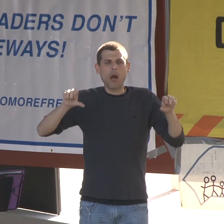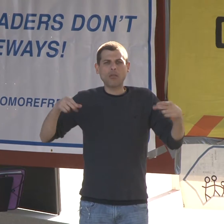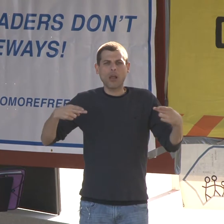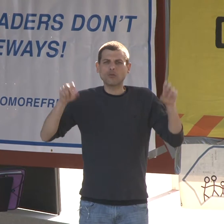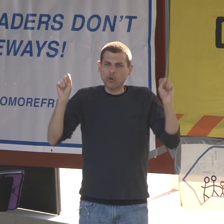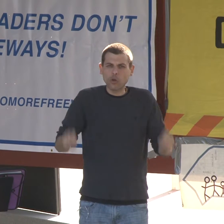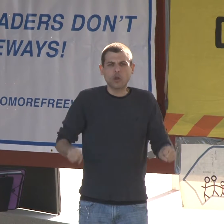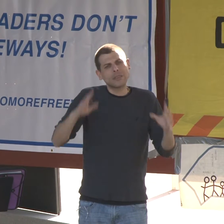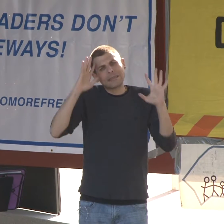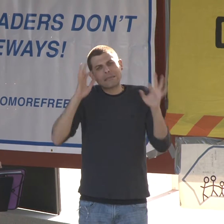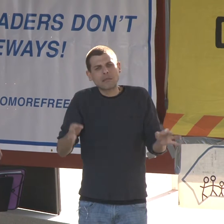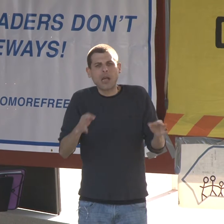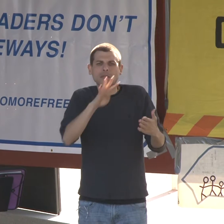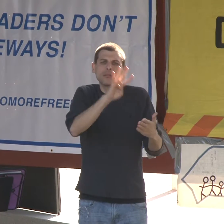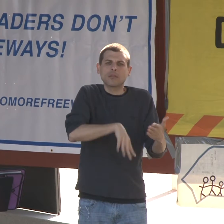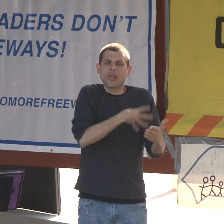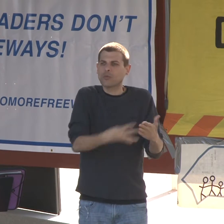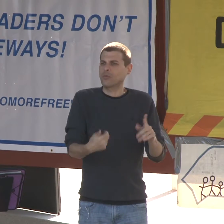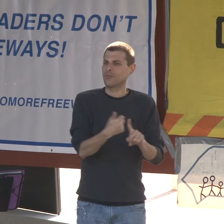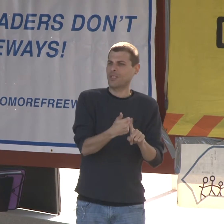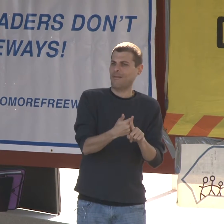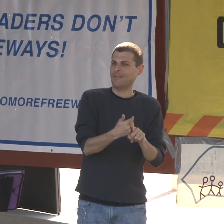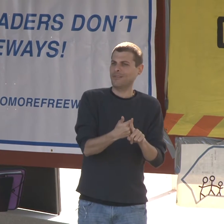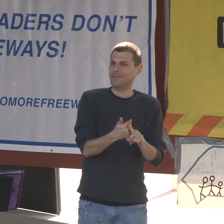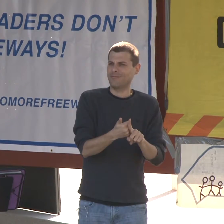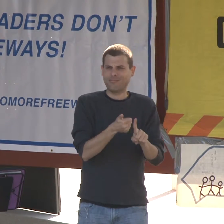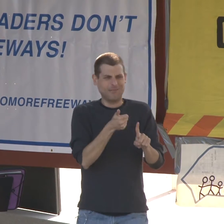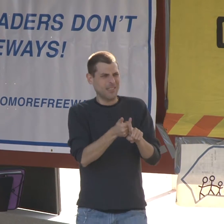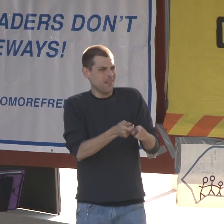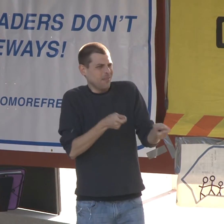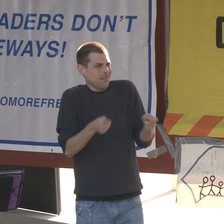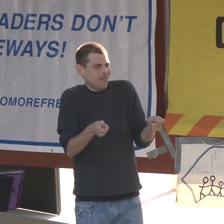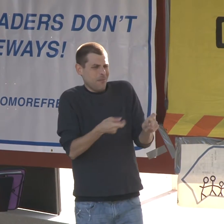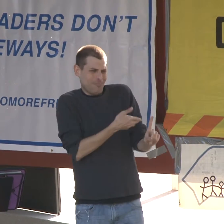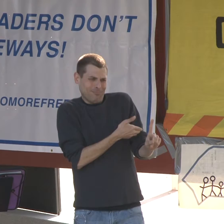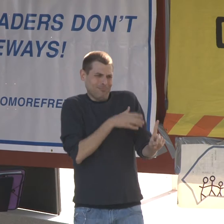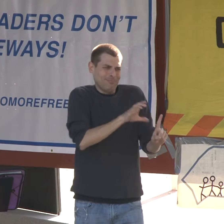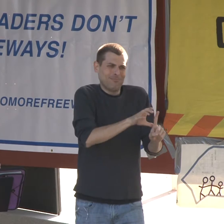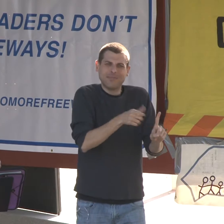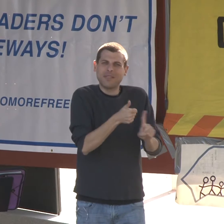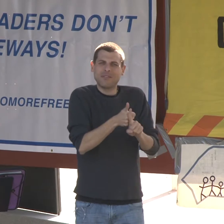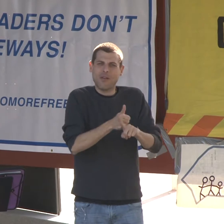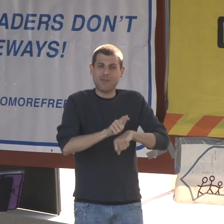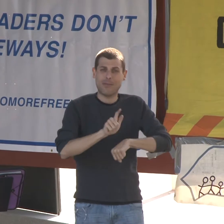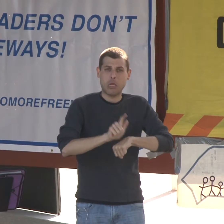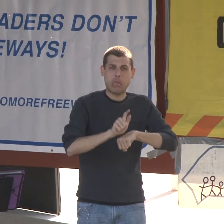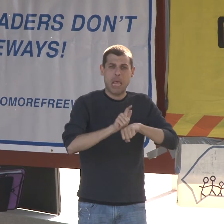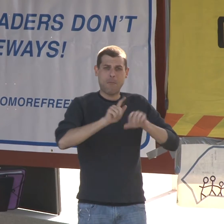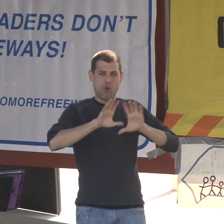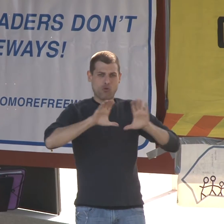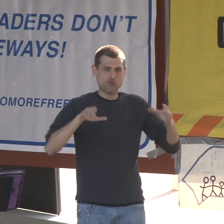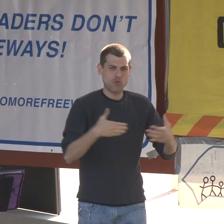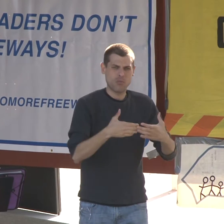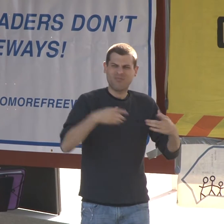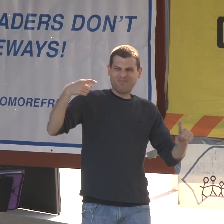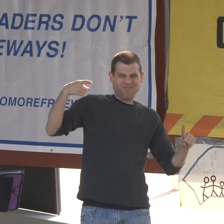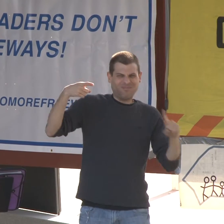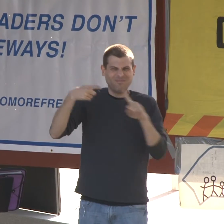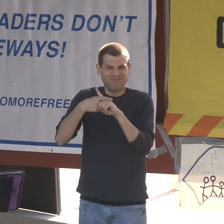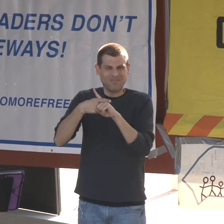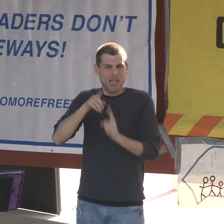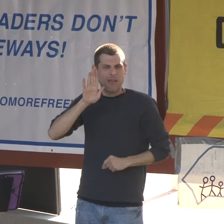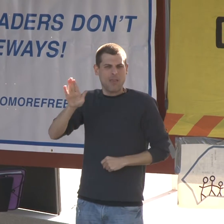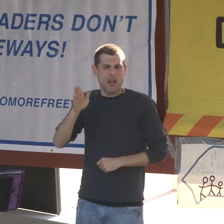home, and this self-sufficiency and united labor force was in direct contrast to the agenda of the salmon